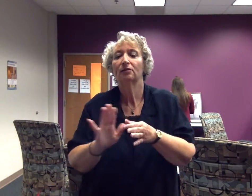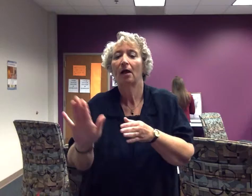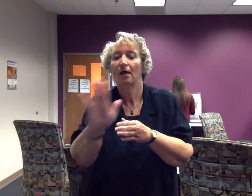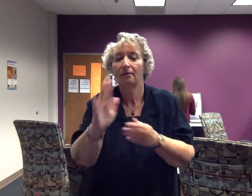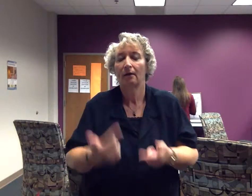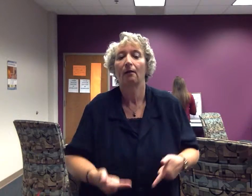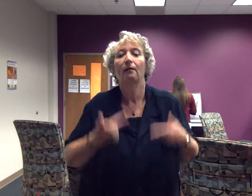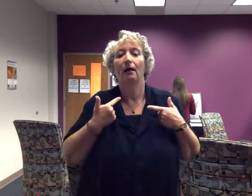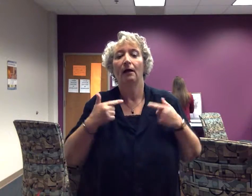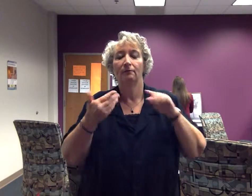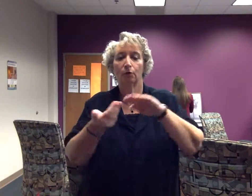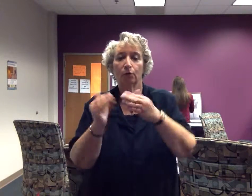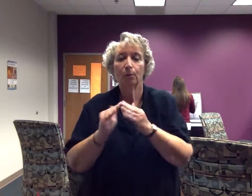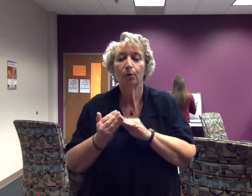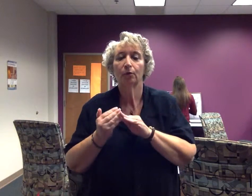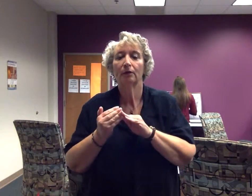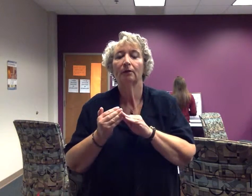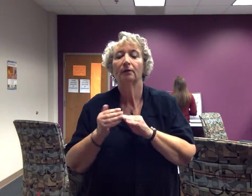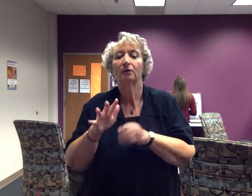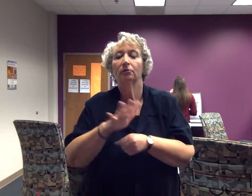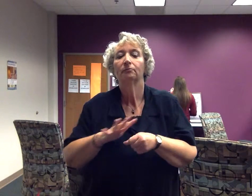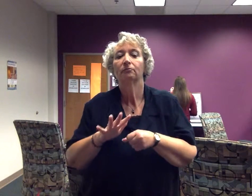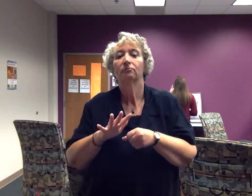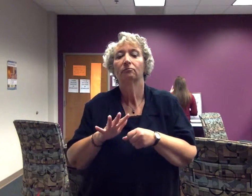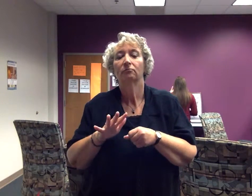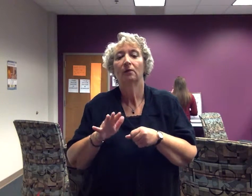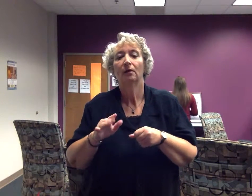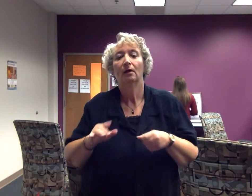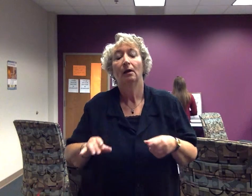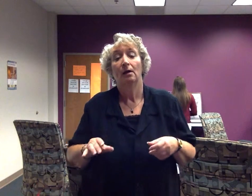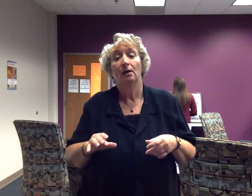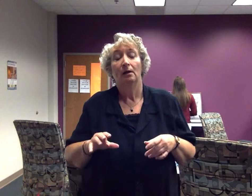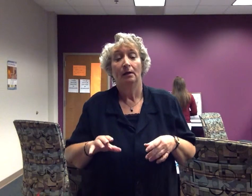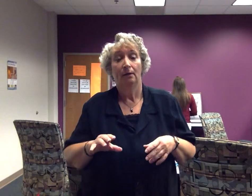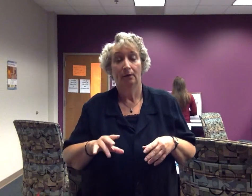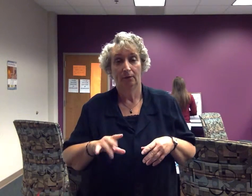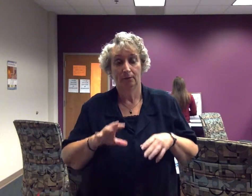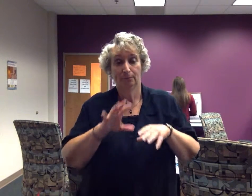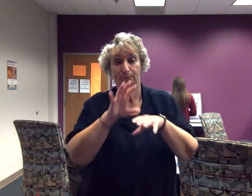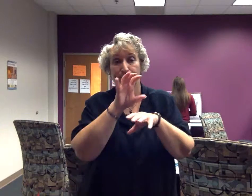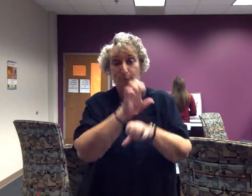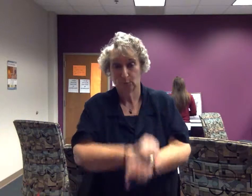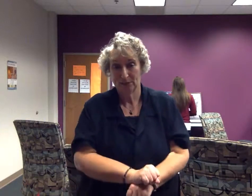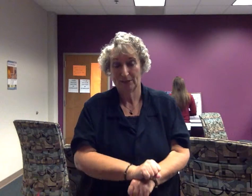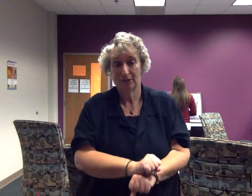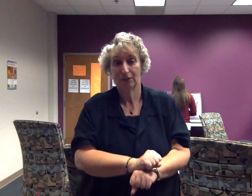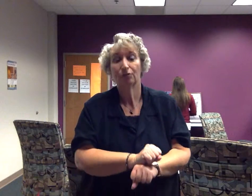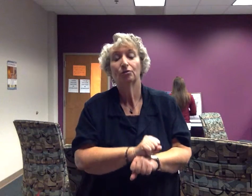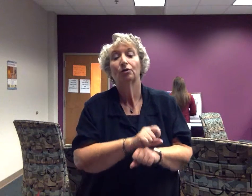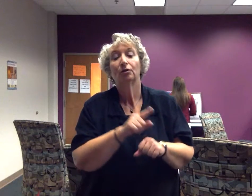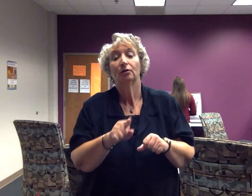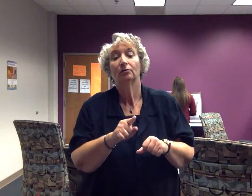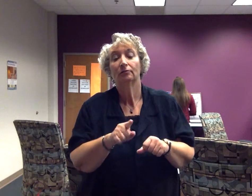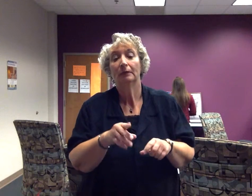community. The traditional practice of handing out vocabulary lists and reading the first chapter on day 1 needs